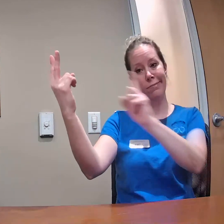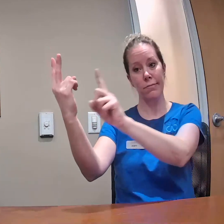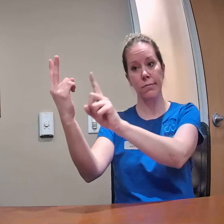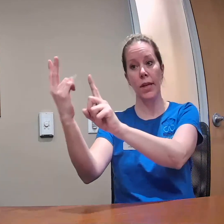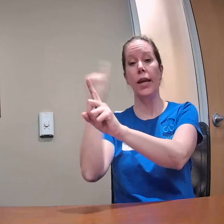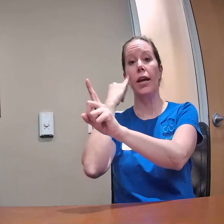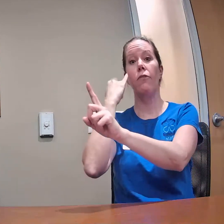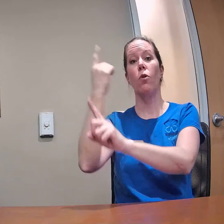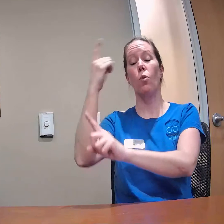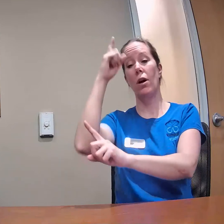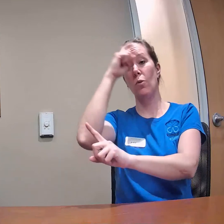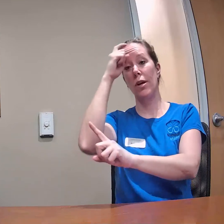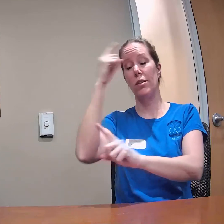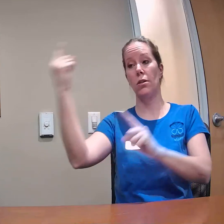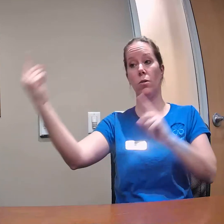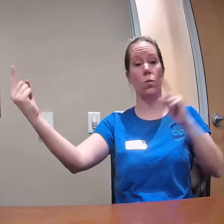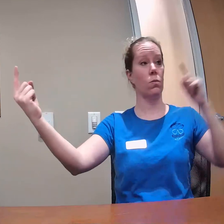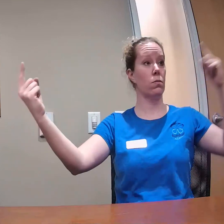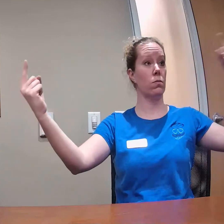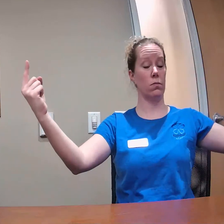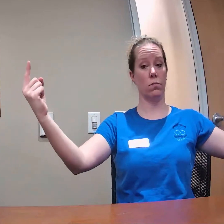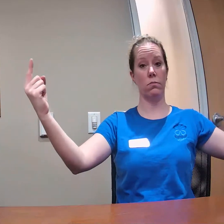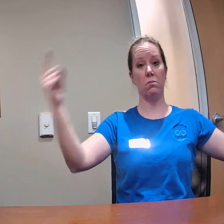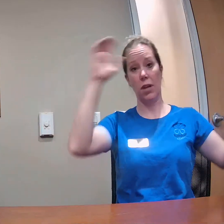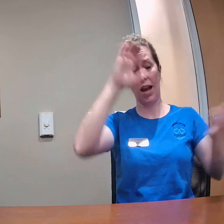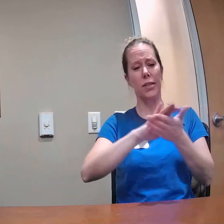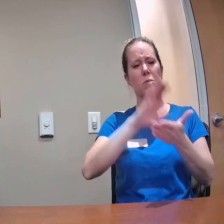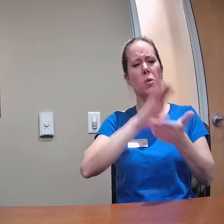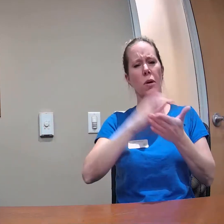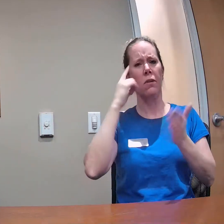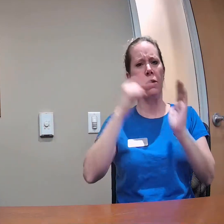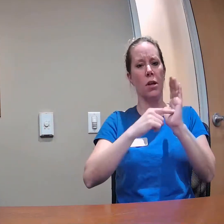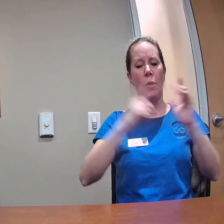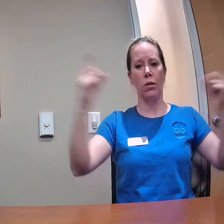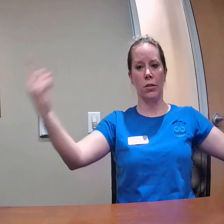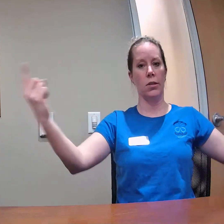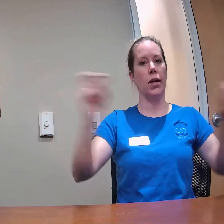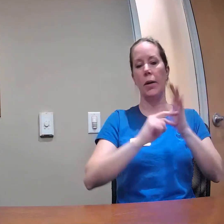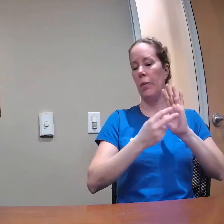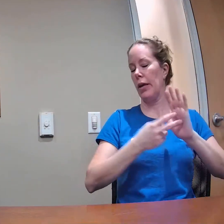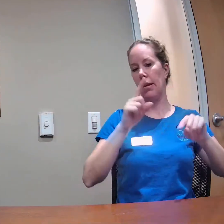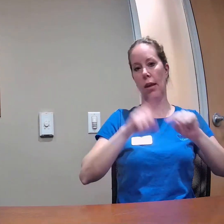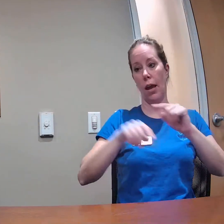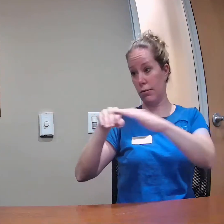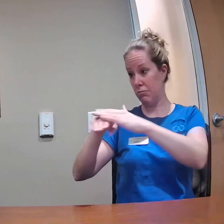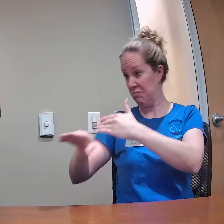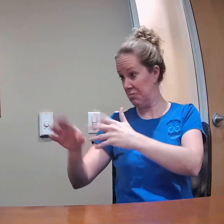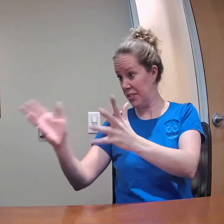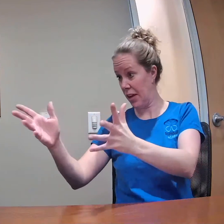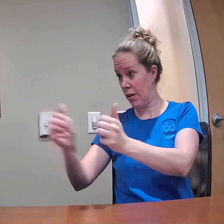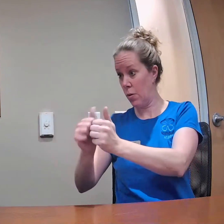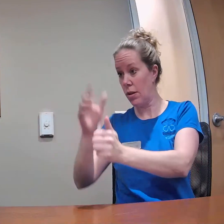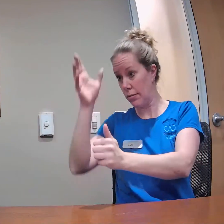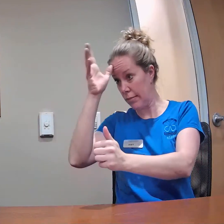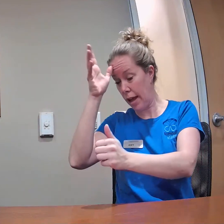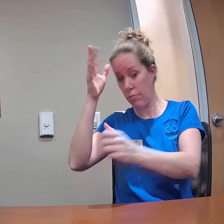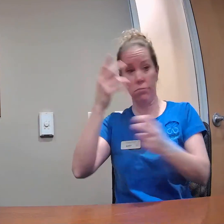Center 1 and one was on Care Center 2, then they wouldn't be able to have the same caregiver.